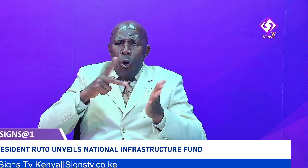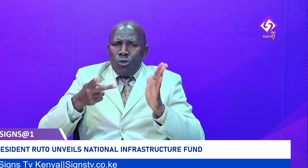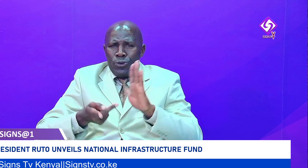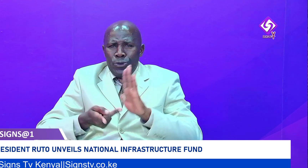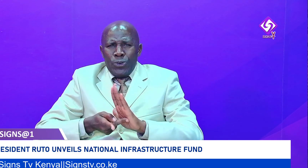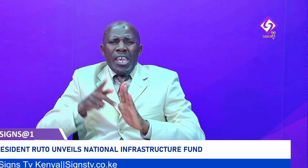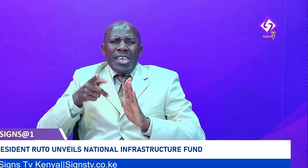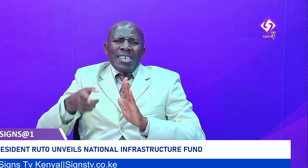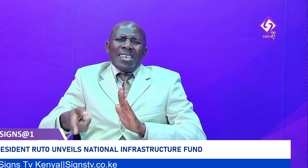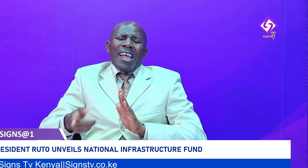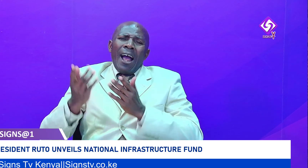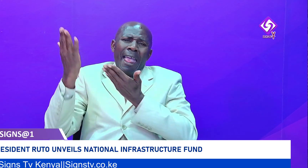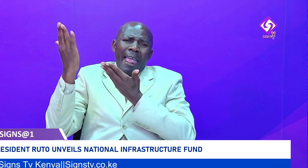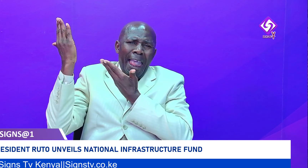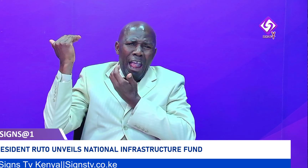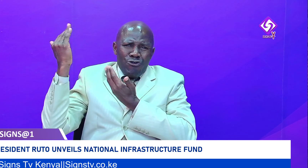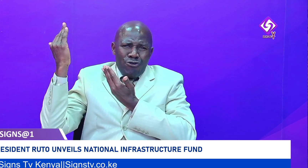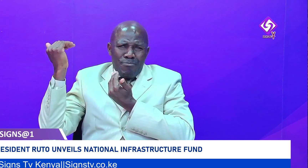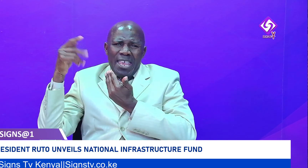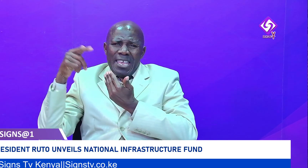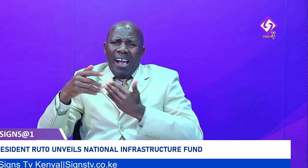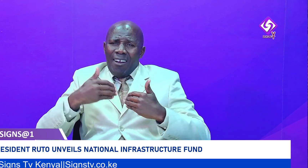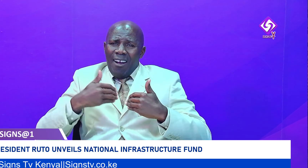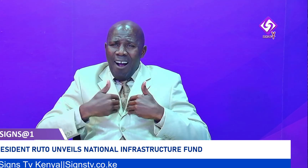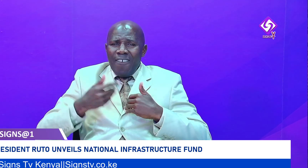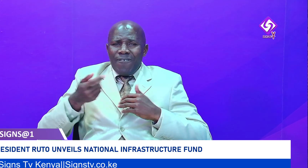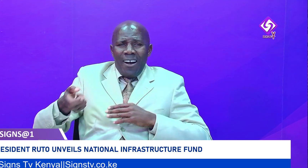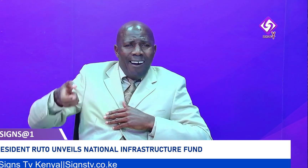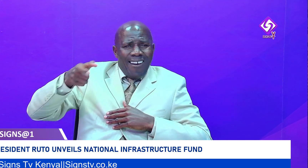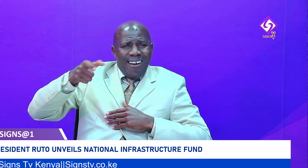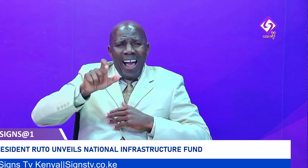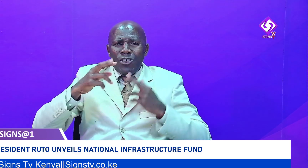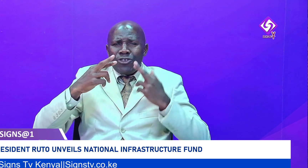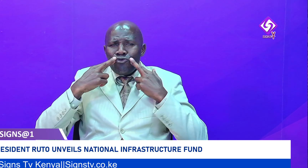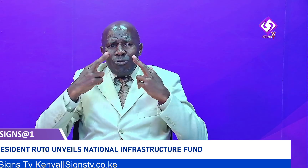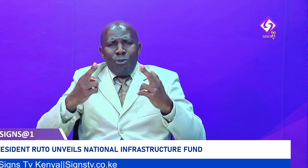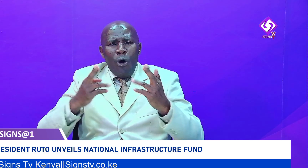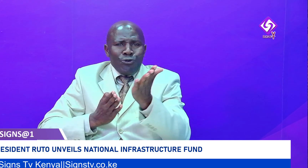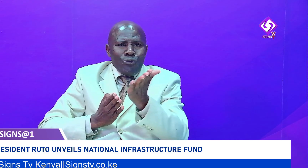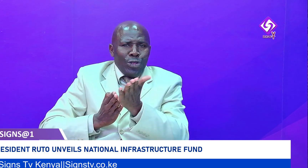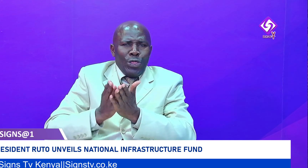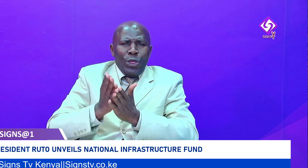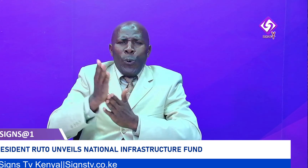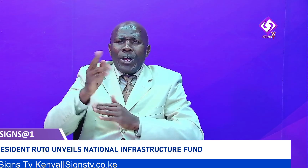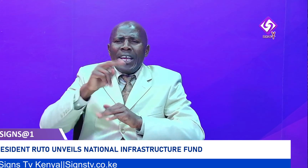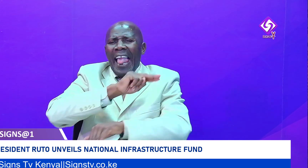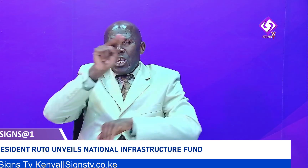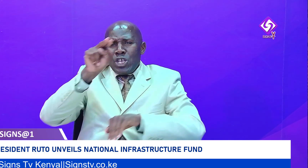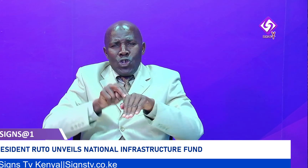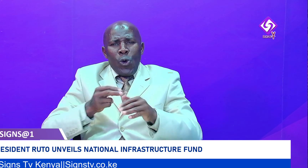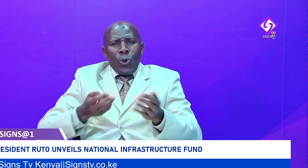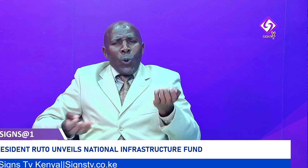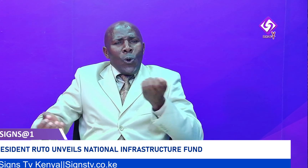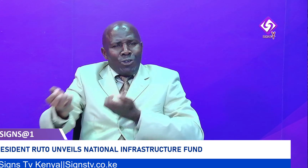are expected to have a snowball effect throughout the national